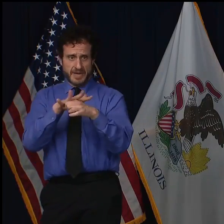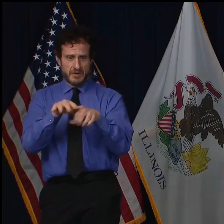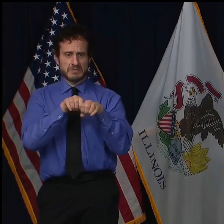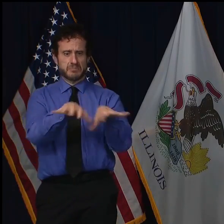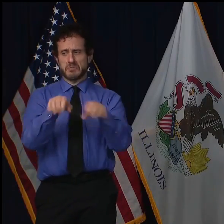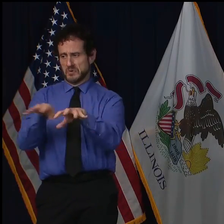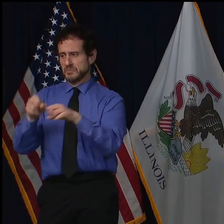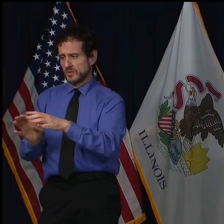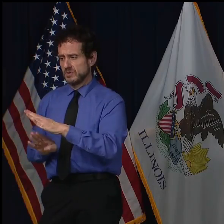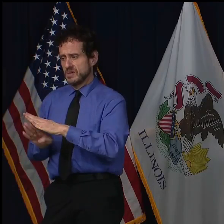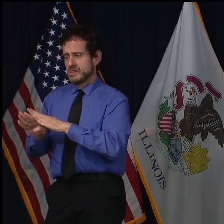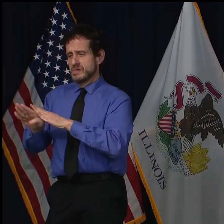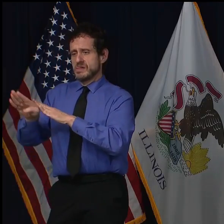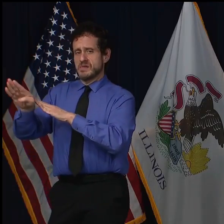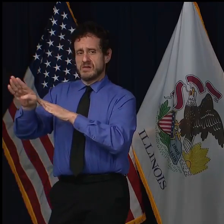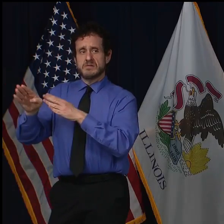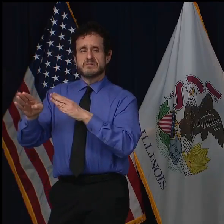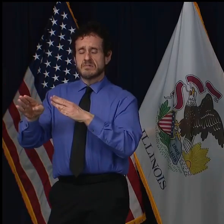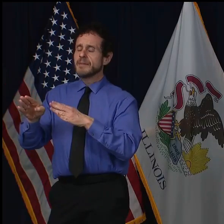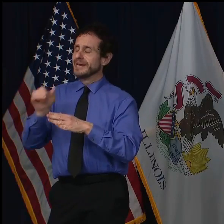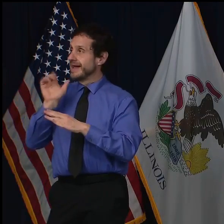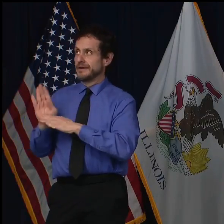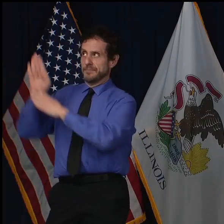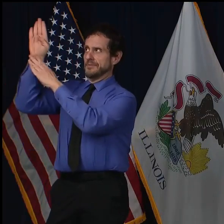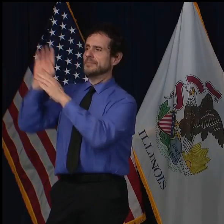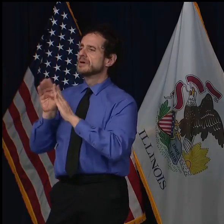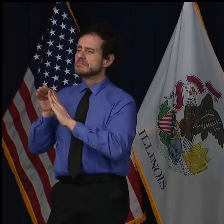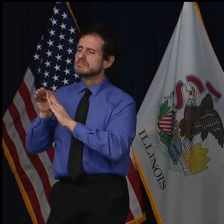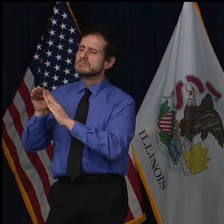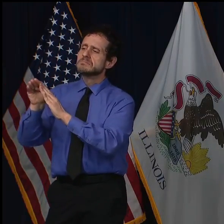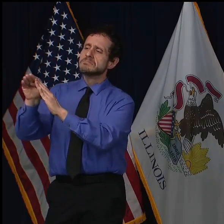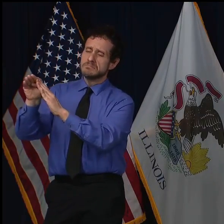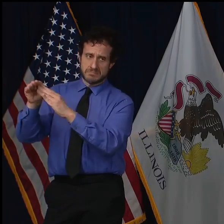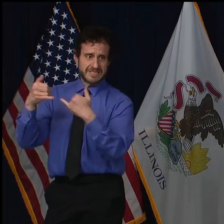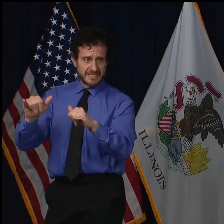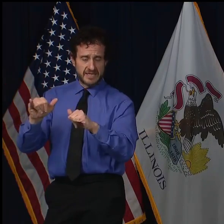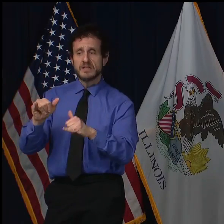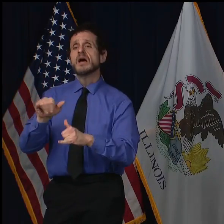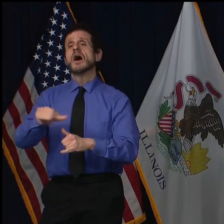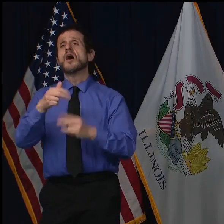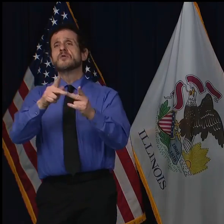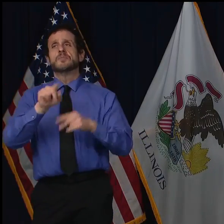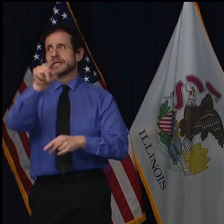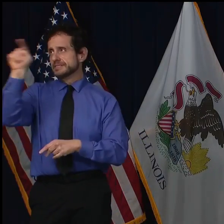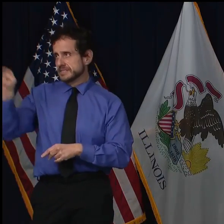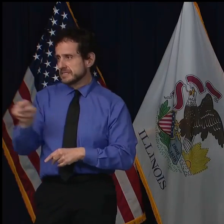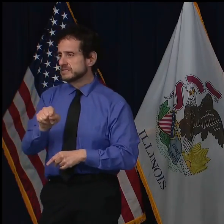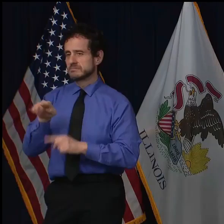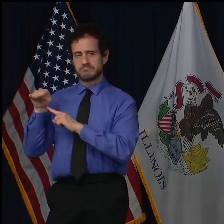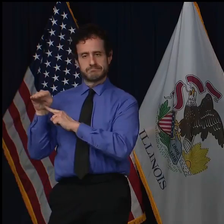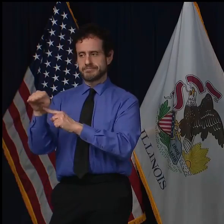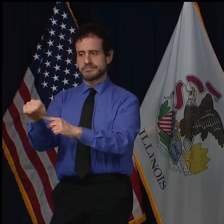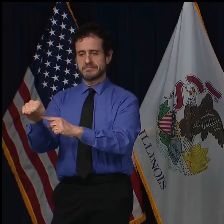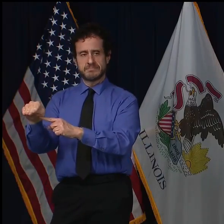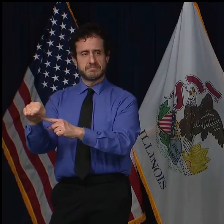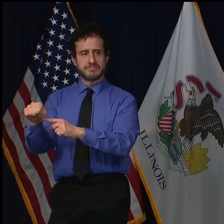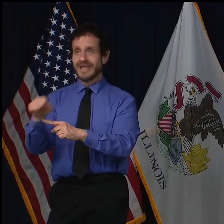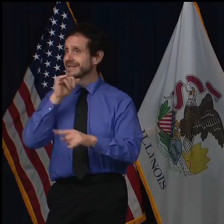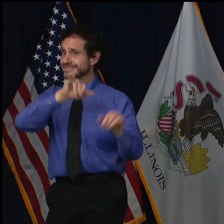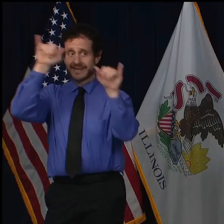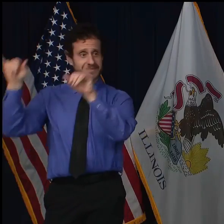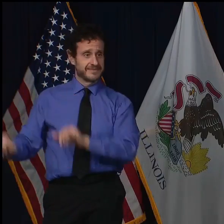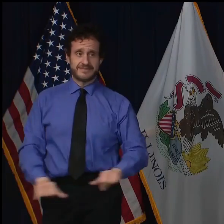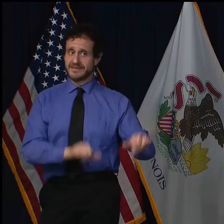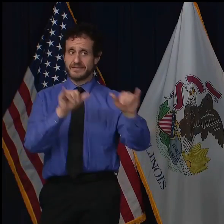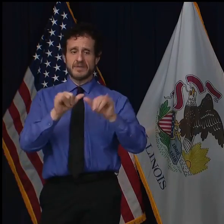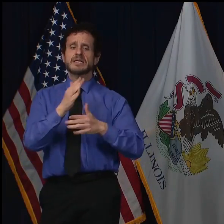but slowly, but they are increasing. And then there are other places where it has been flat. So it's different. It's not uniform across the